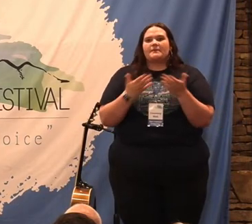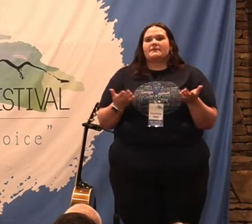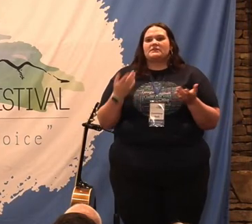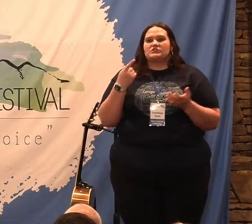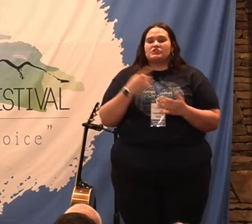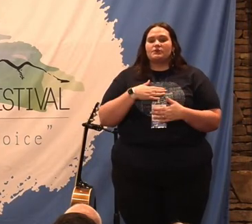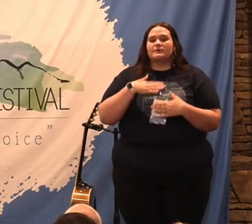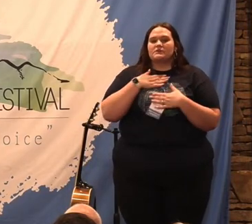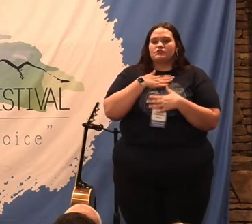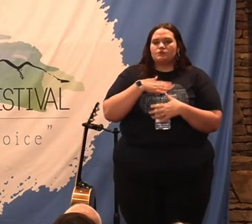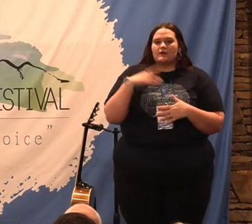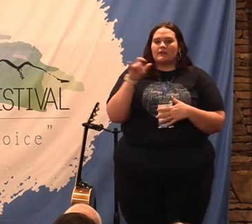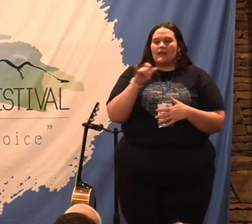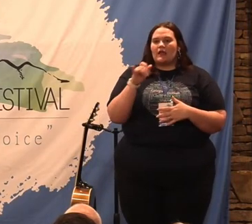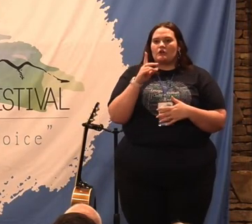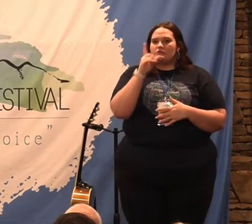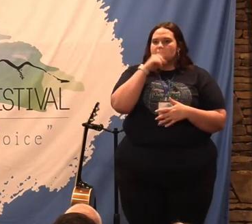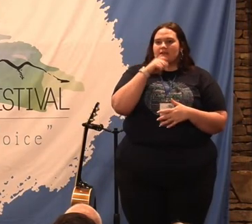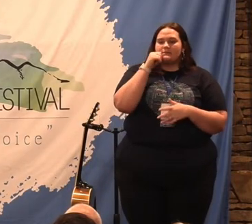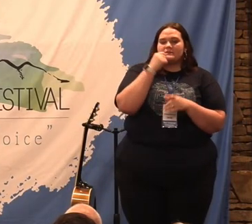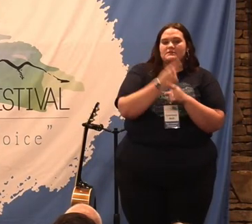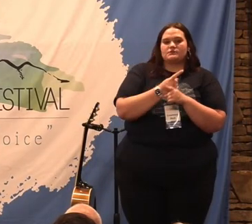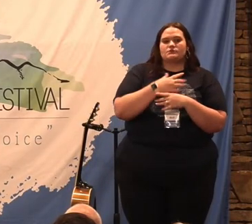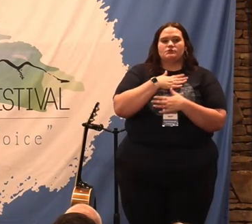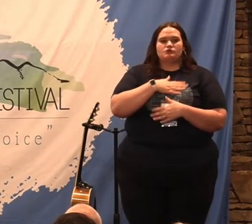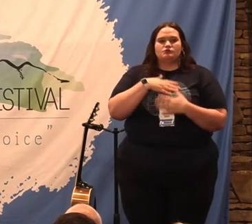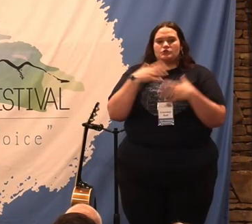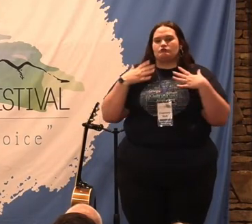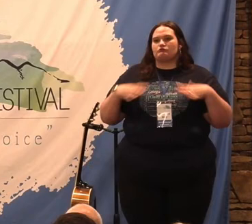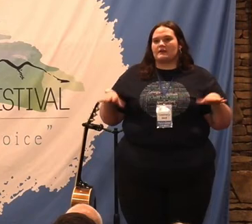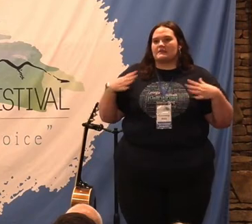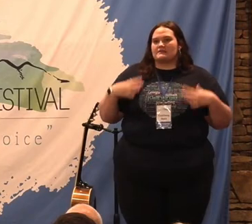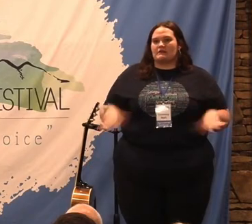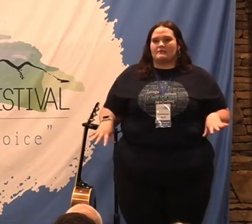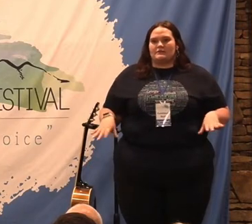evidently her two stepsisters enjoyed dressing up in